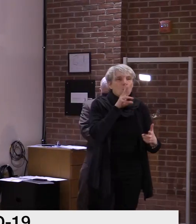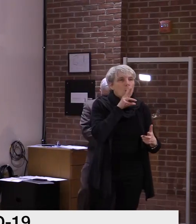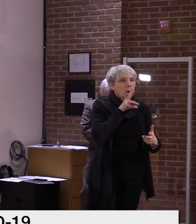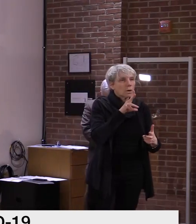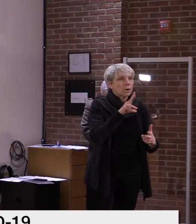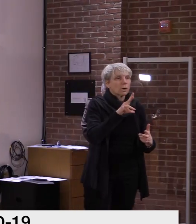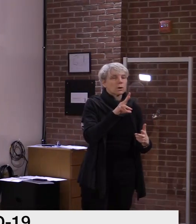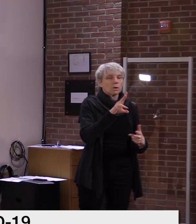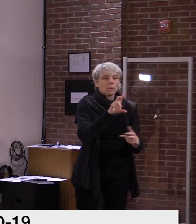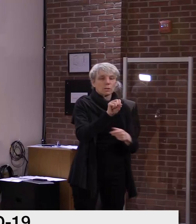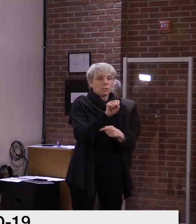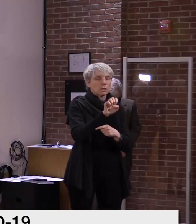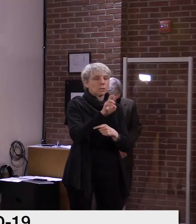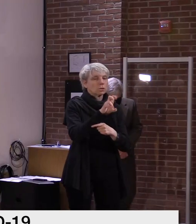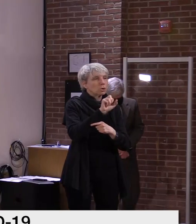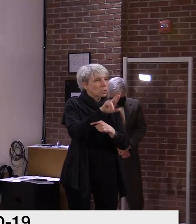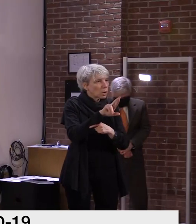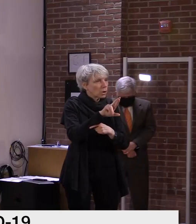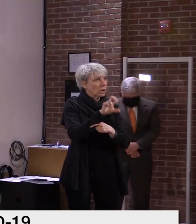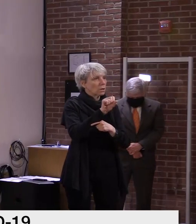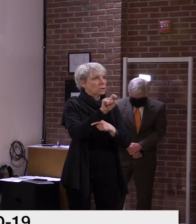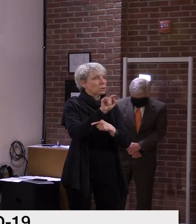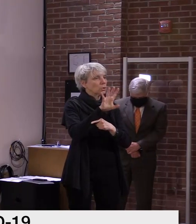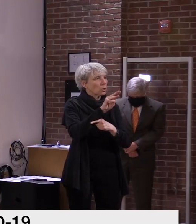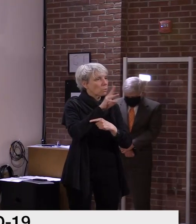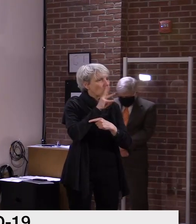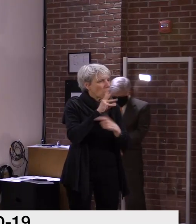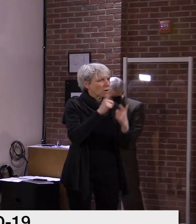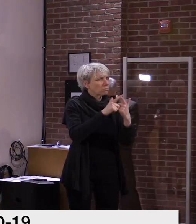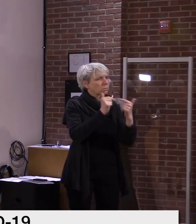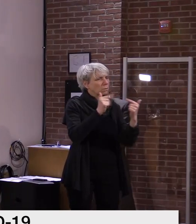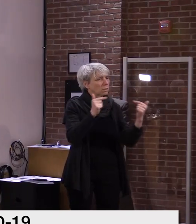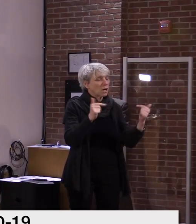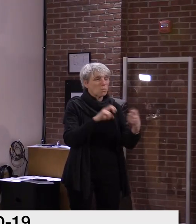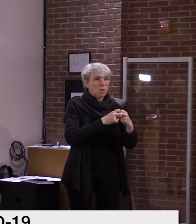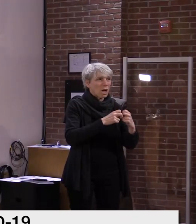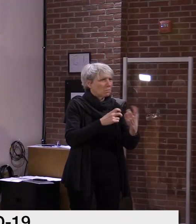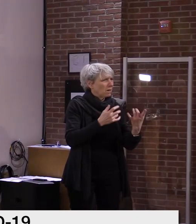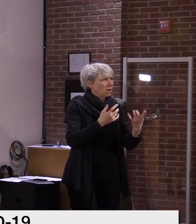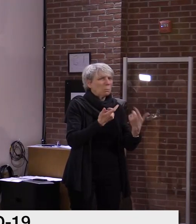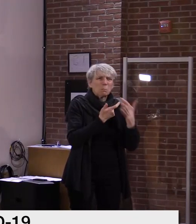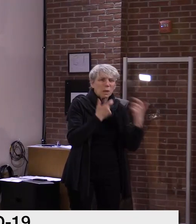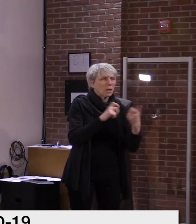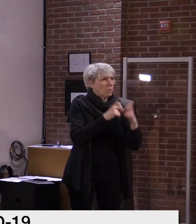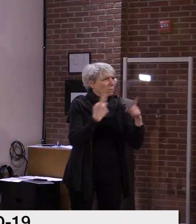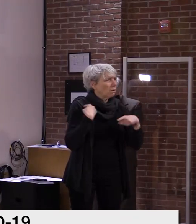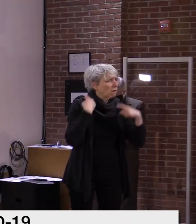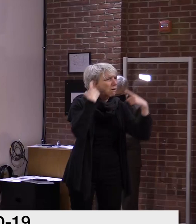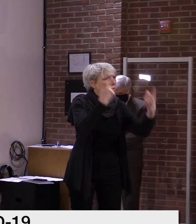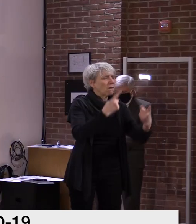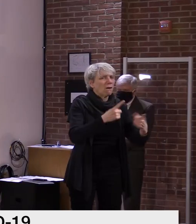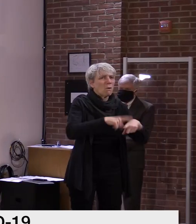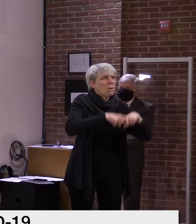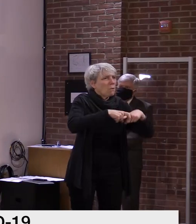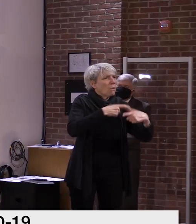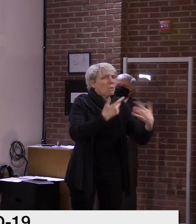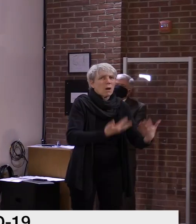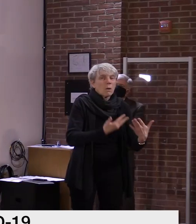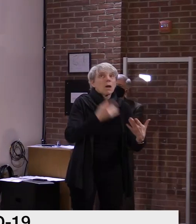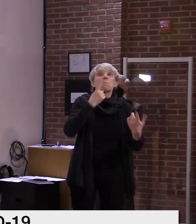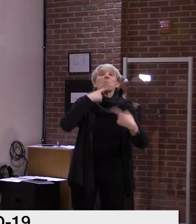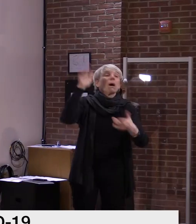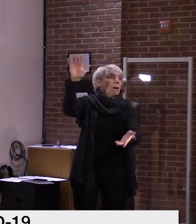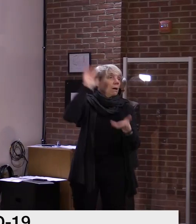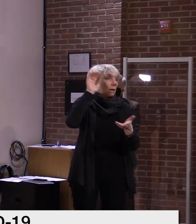so forth. This is money that we should utilize wisely, because we're not going to get this